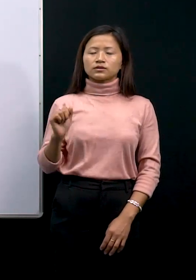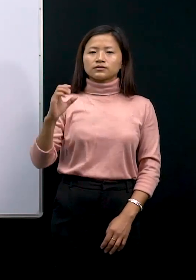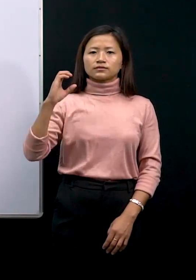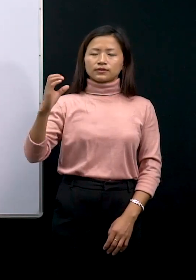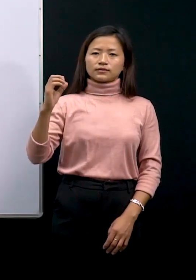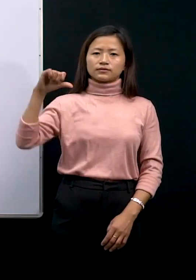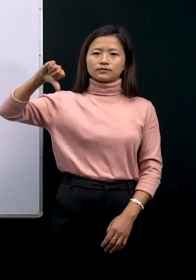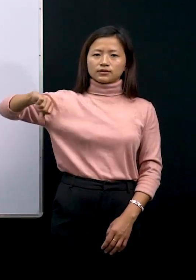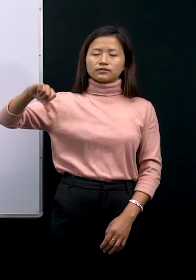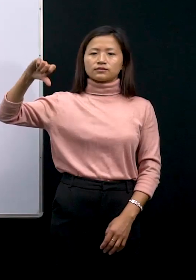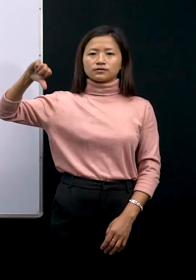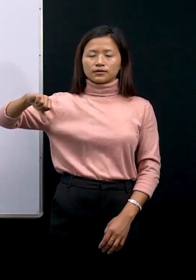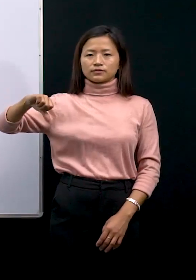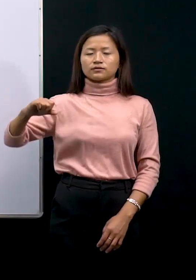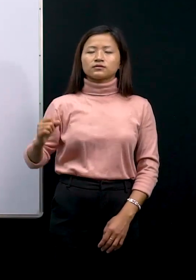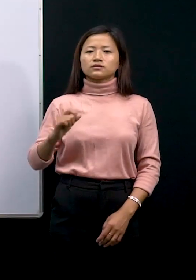centimeter square.